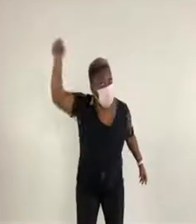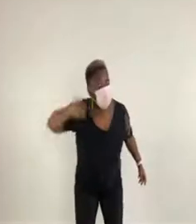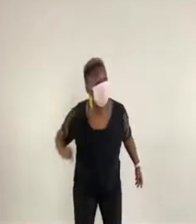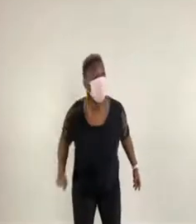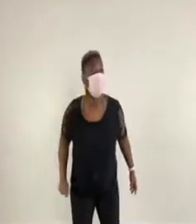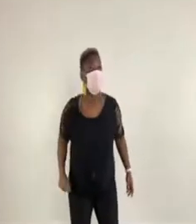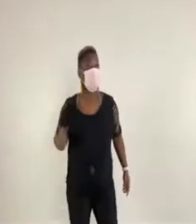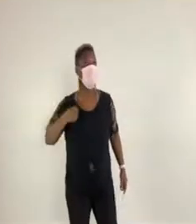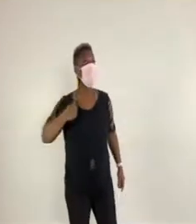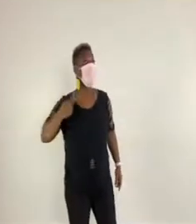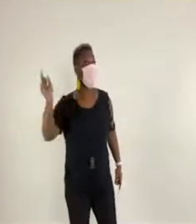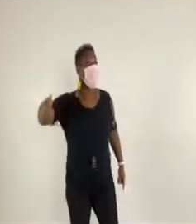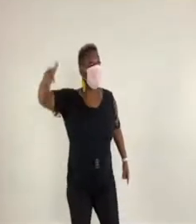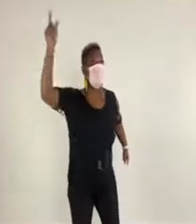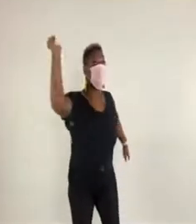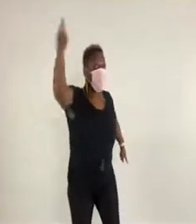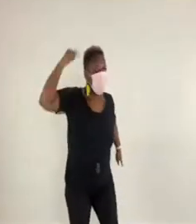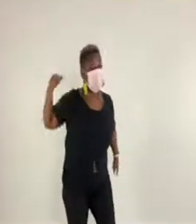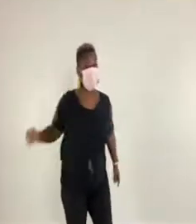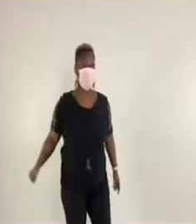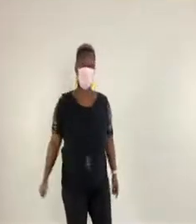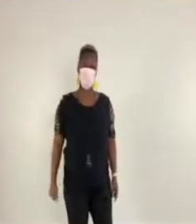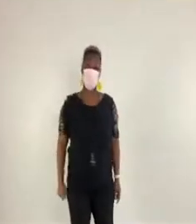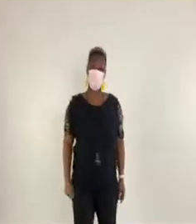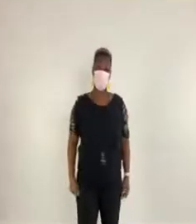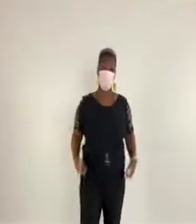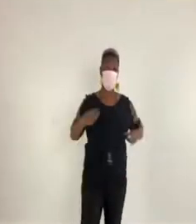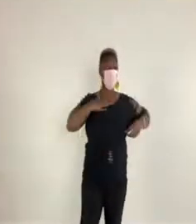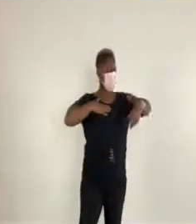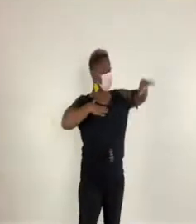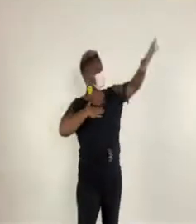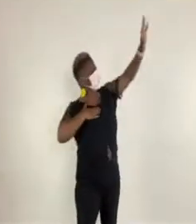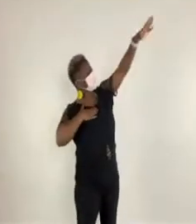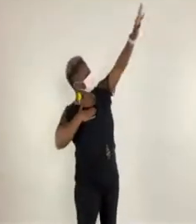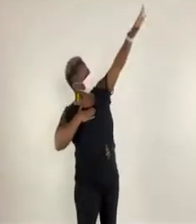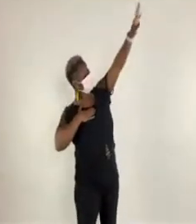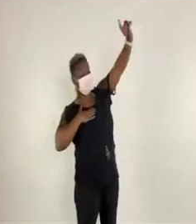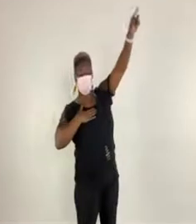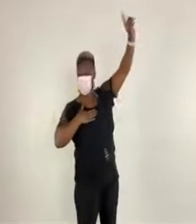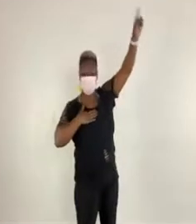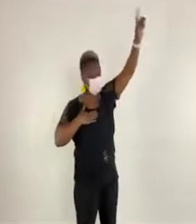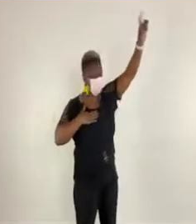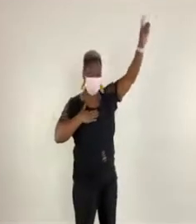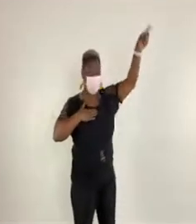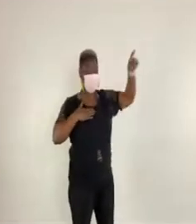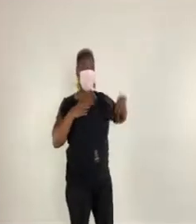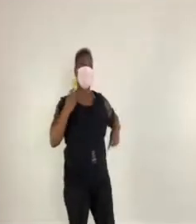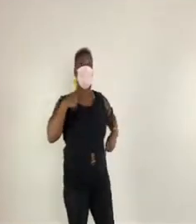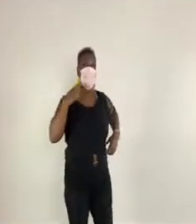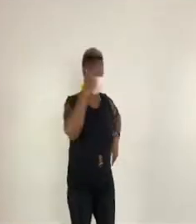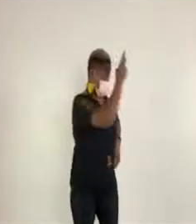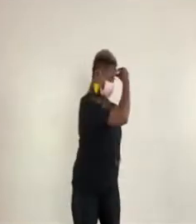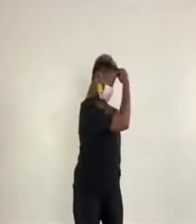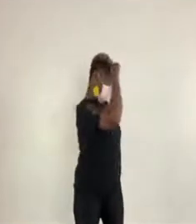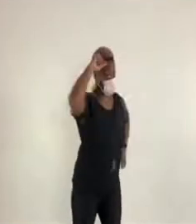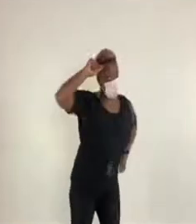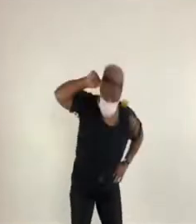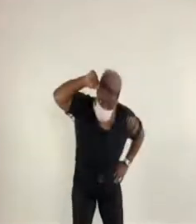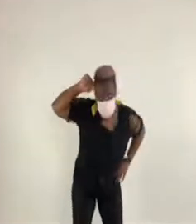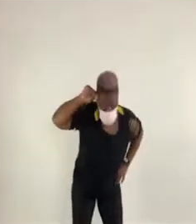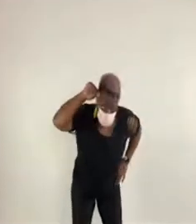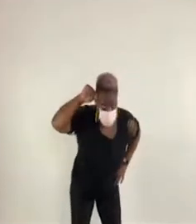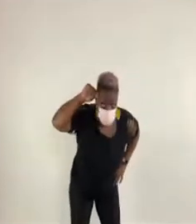union. I pay taxes. I have a MAGA ball cap for every day of the